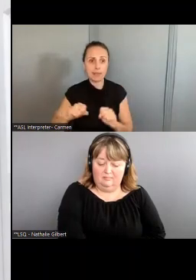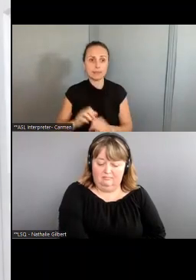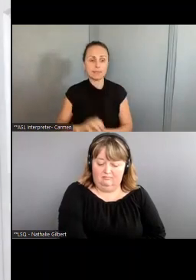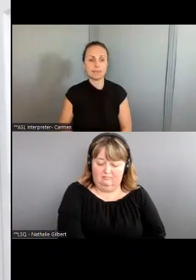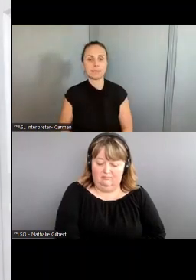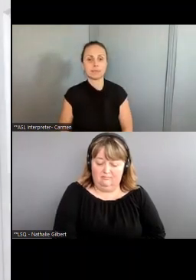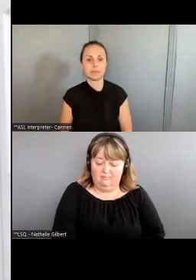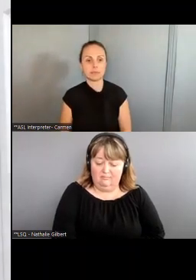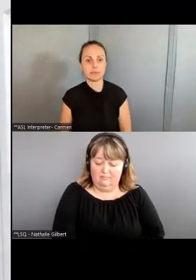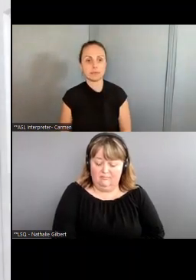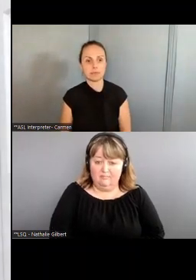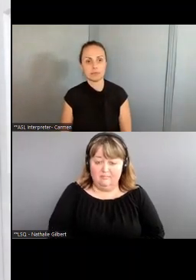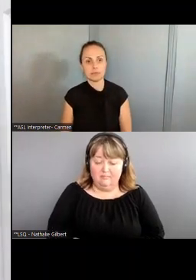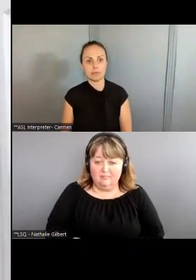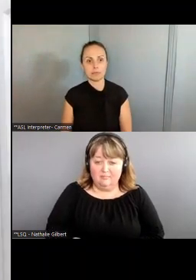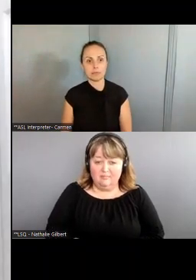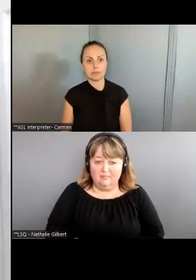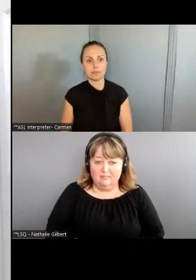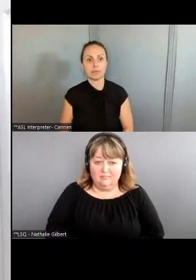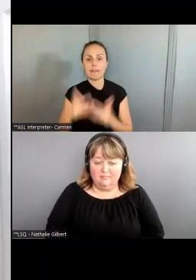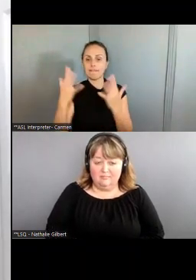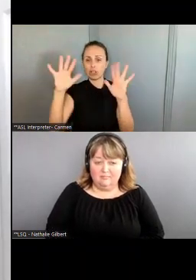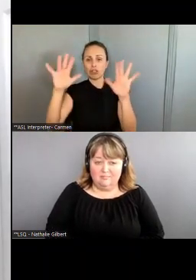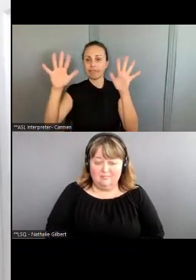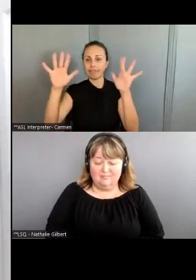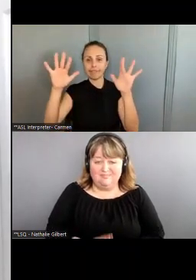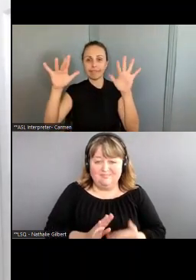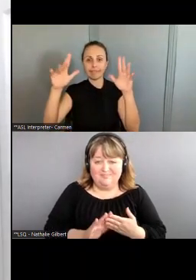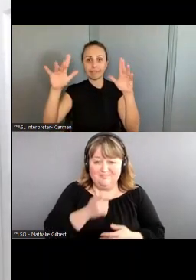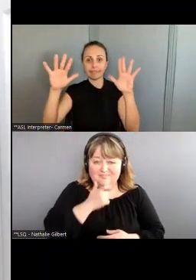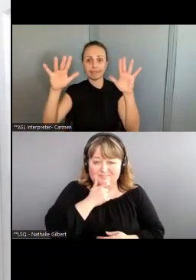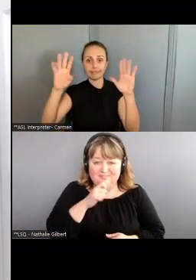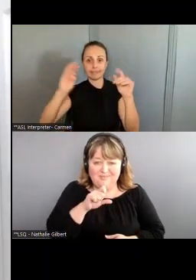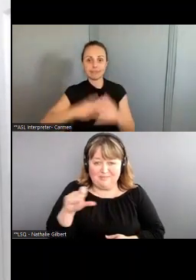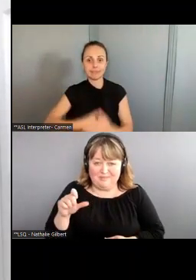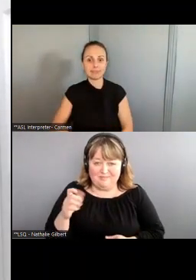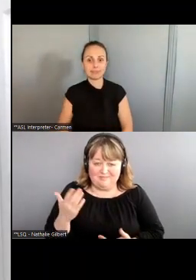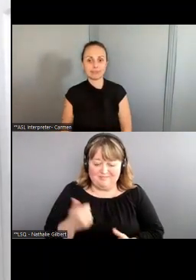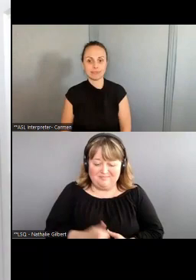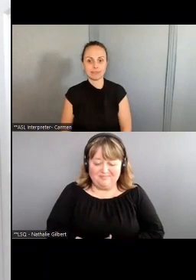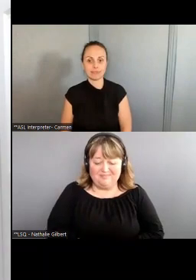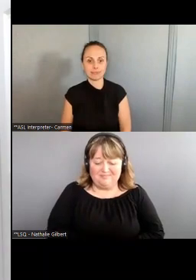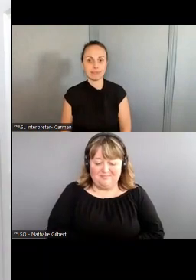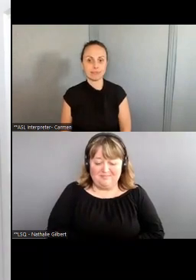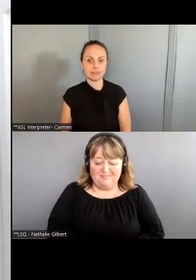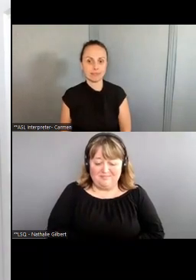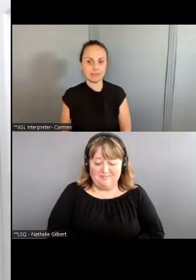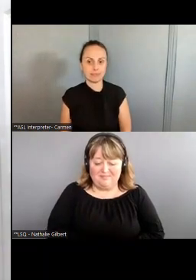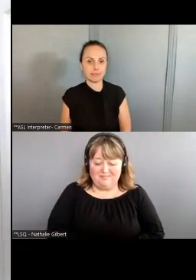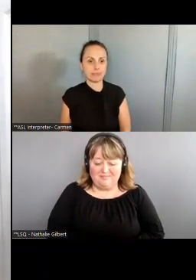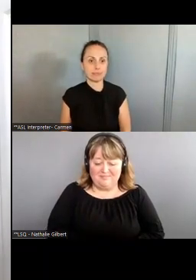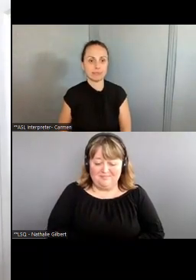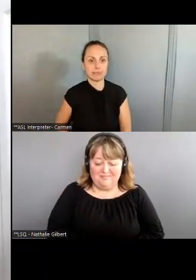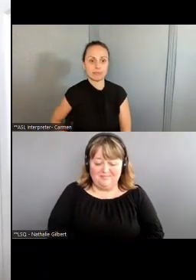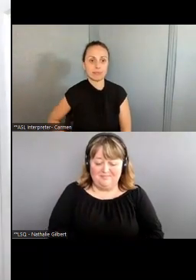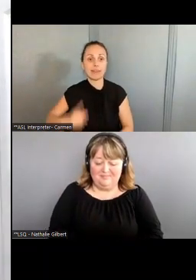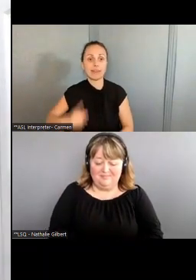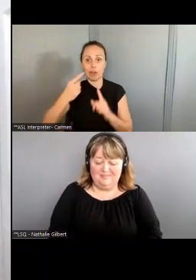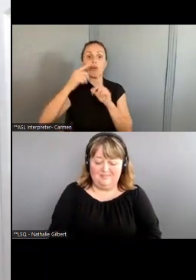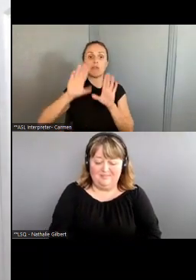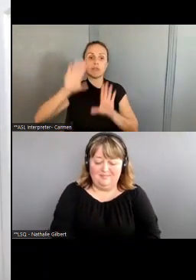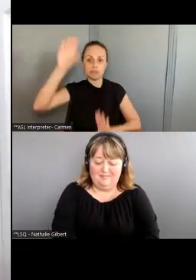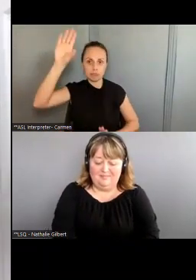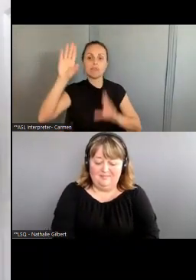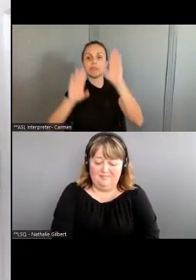we can. Good. And we're gonna wiggle those fingers. And we're gonna bring one arm at a time and go